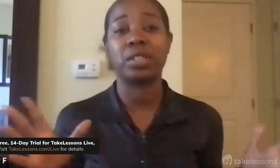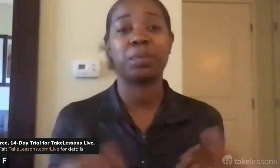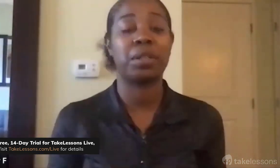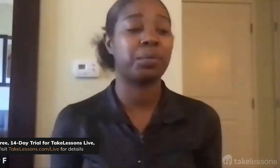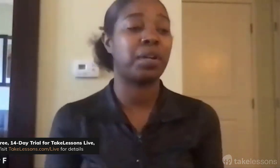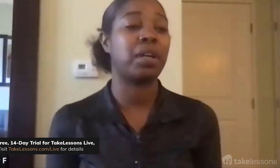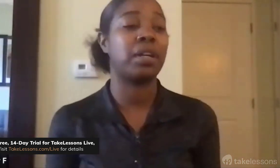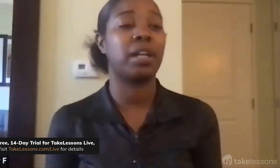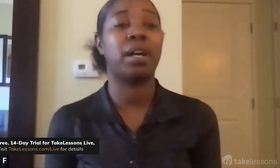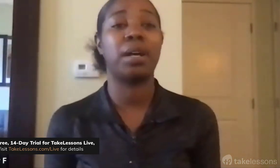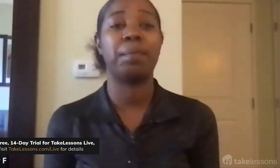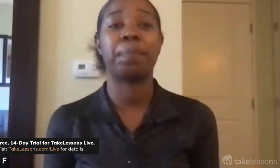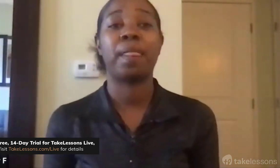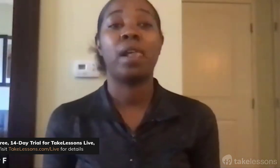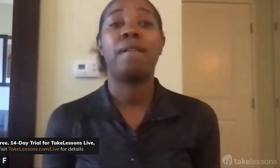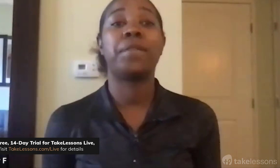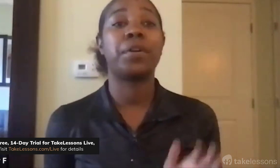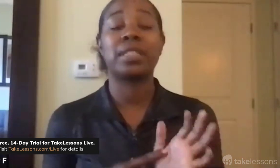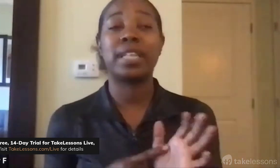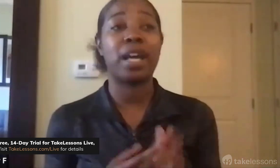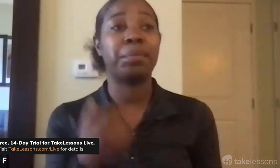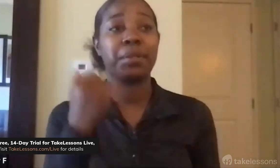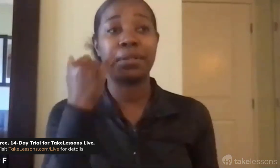spell the word. For example,